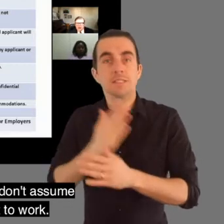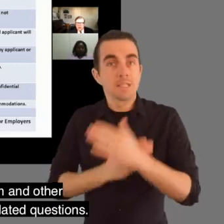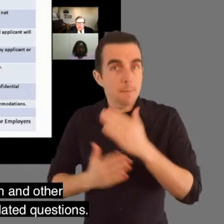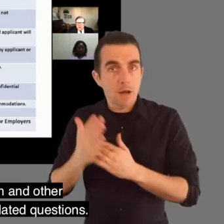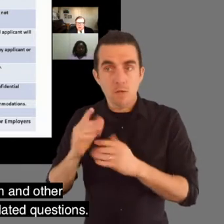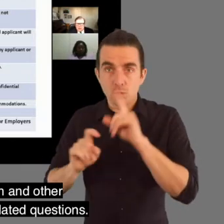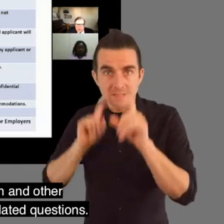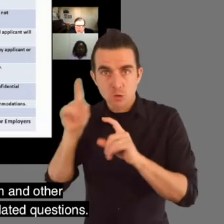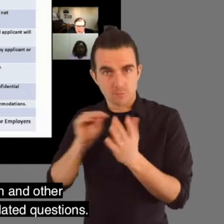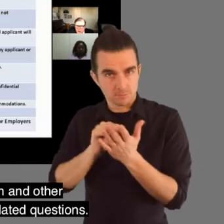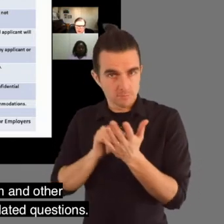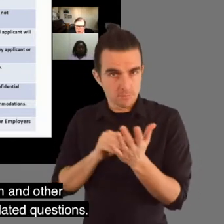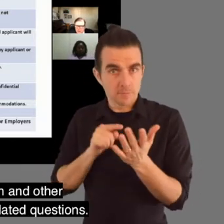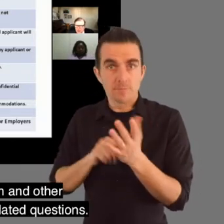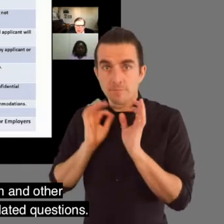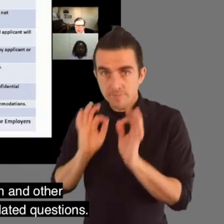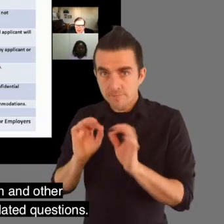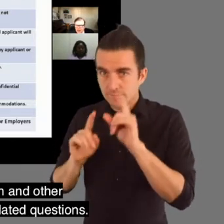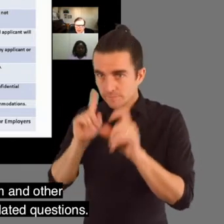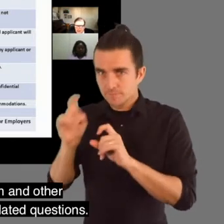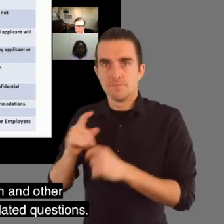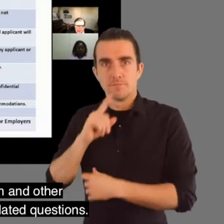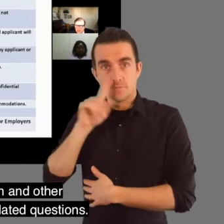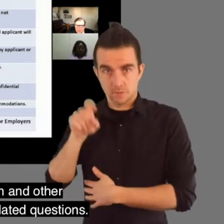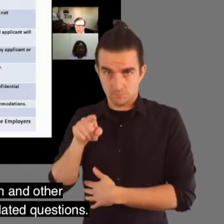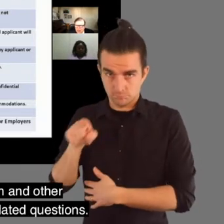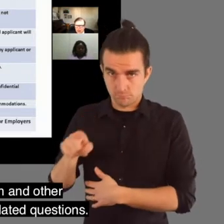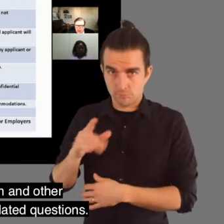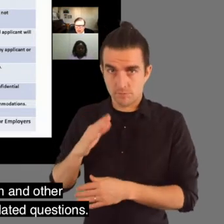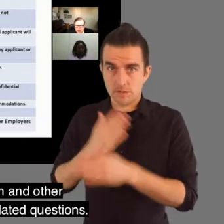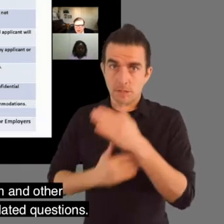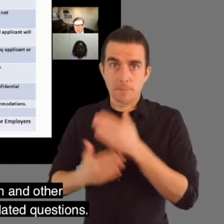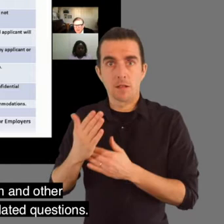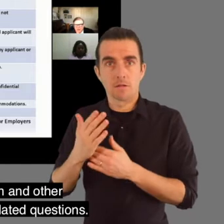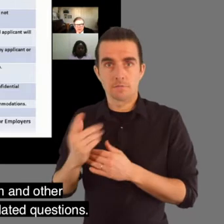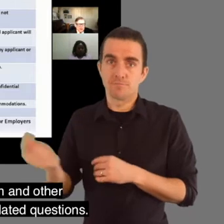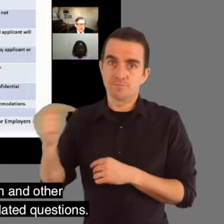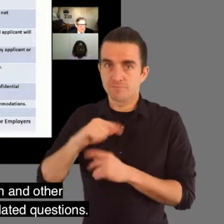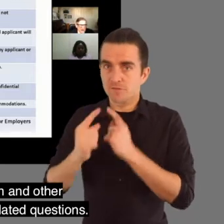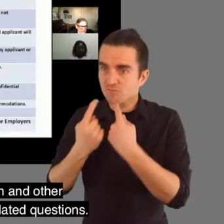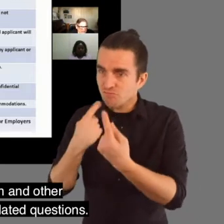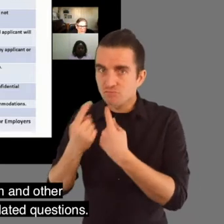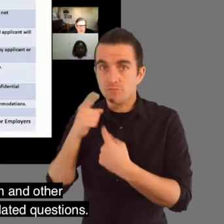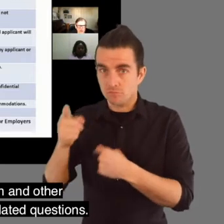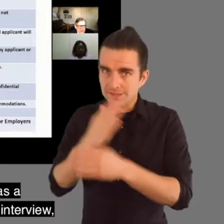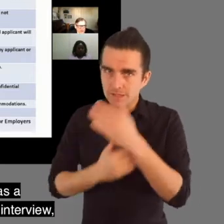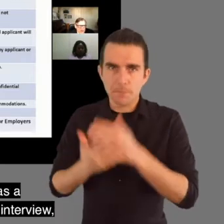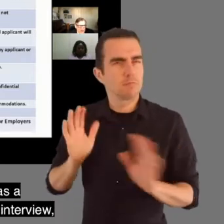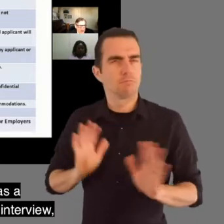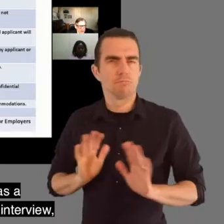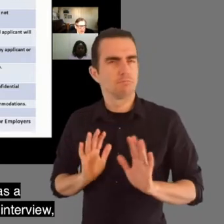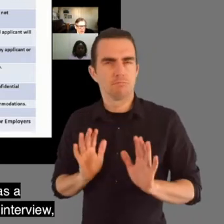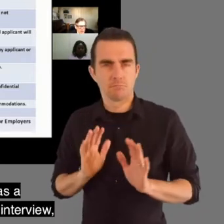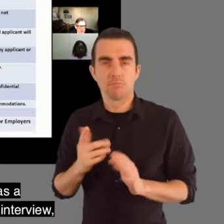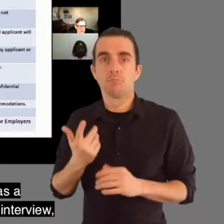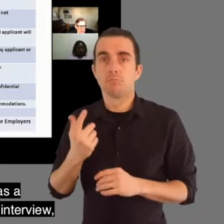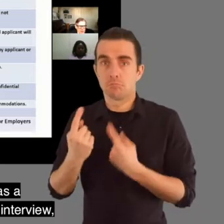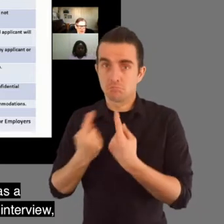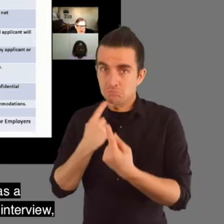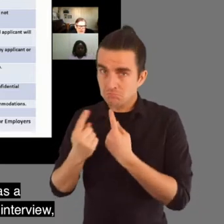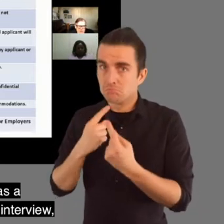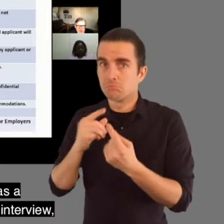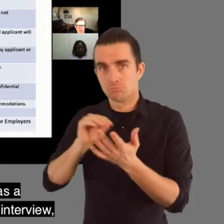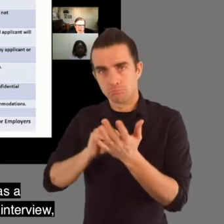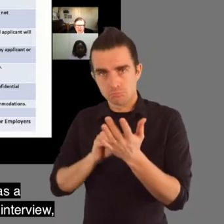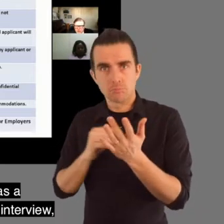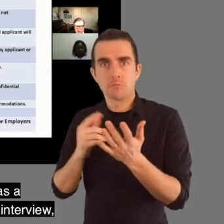work. Do ensure that your application and other company forms ask for disability-related questions. Don't ask if a person